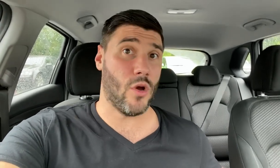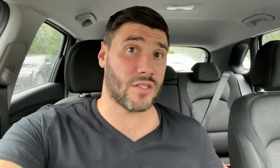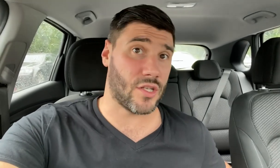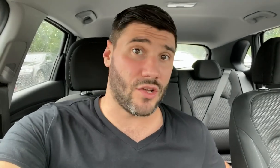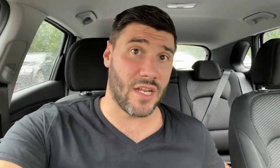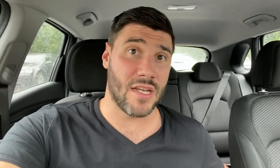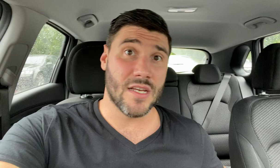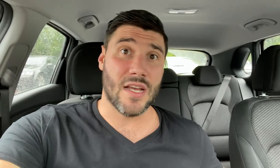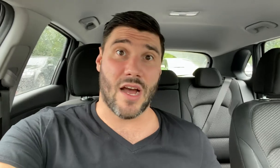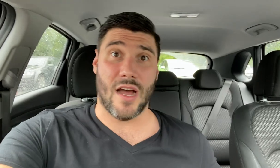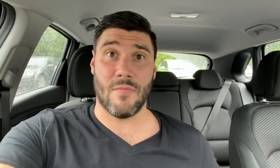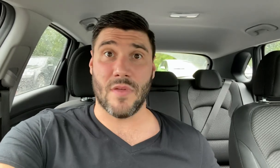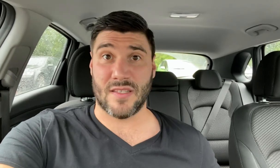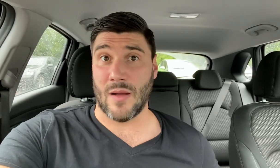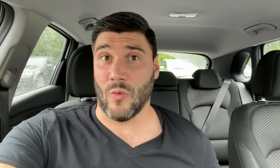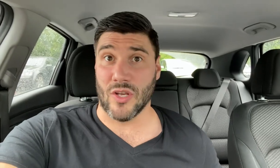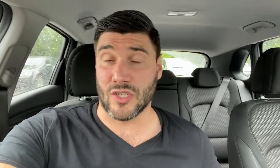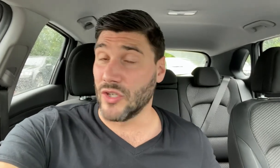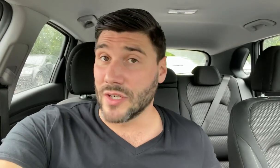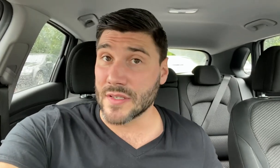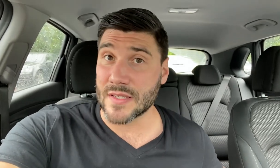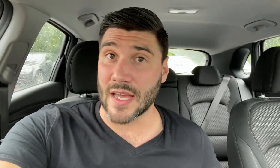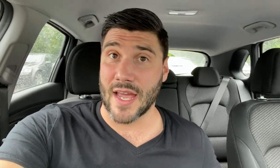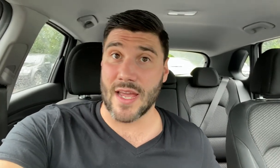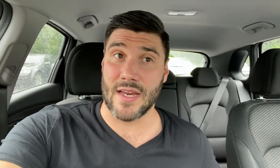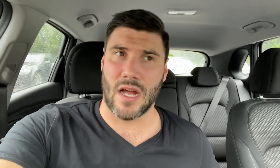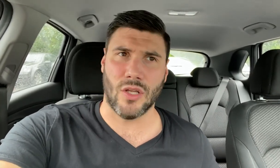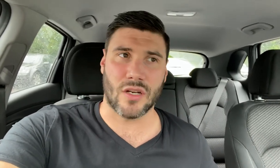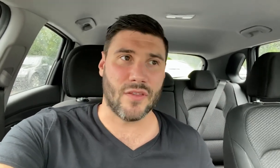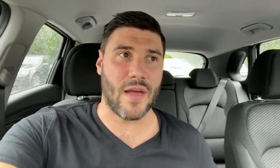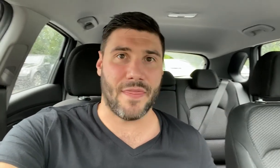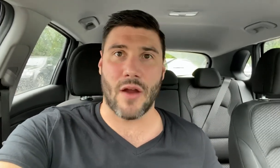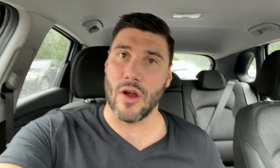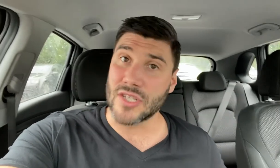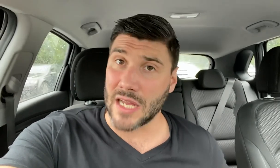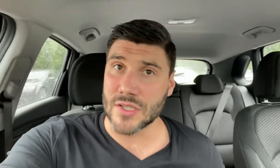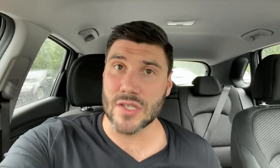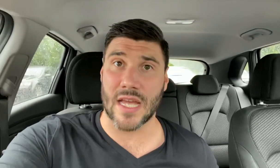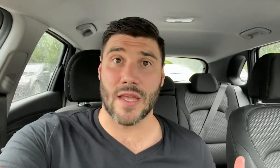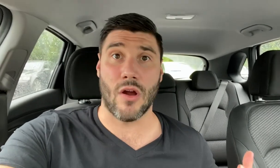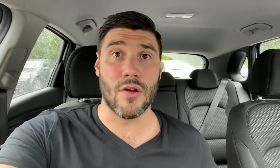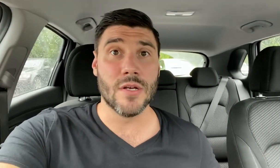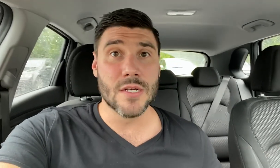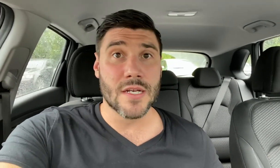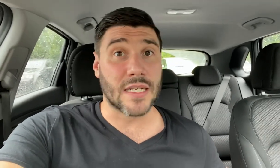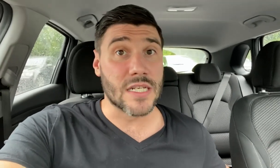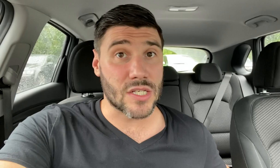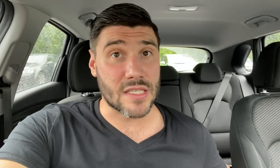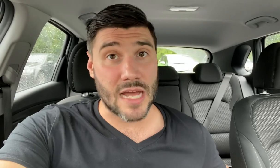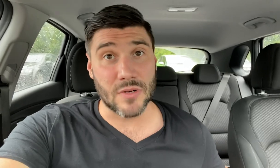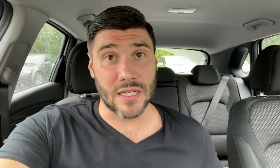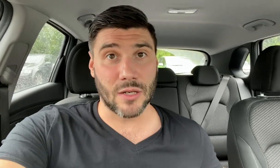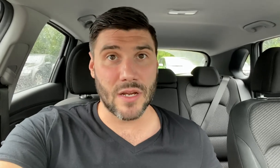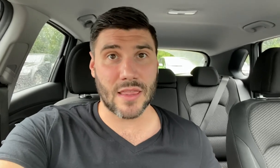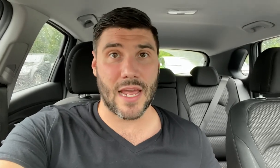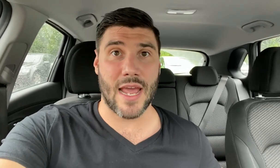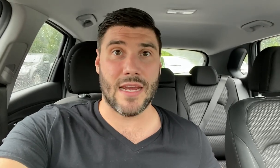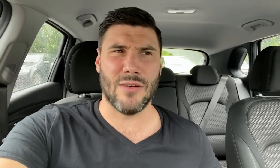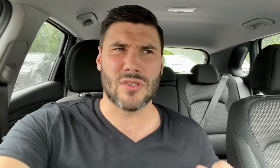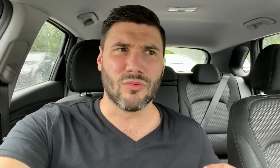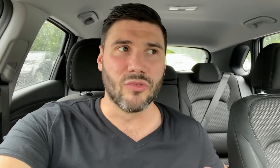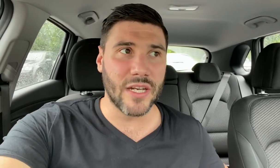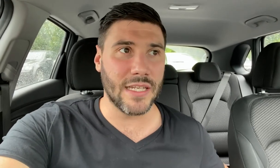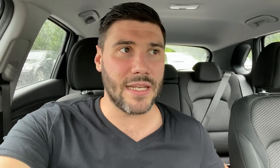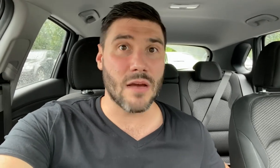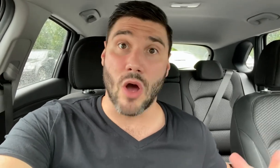were people who worked at the uni, some were students, and a lot of them had their own challenges and their own conditions that they were dealing with. And